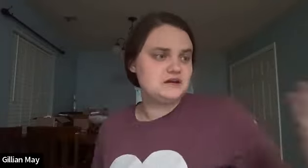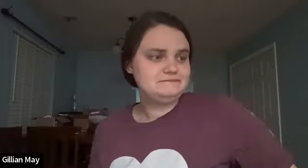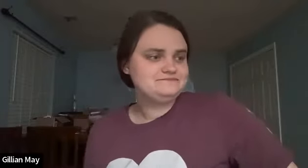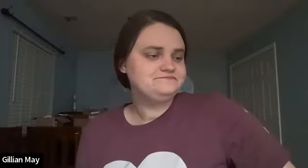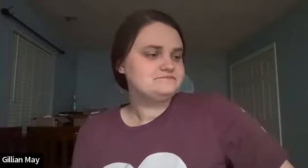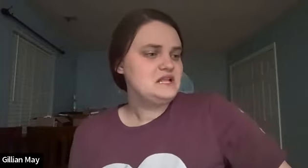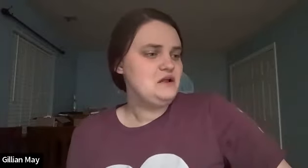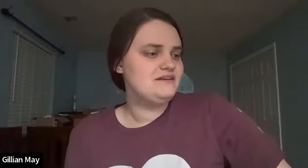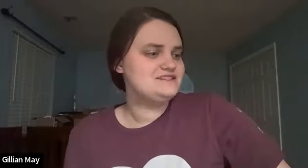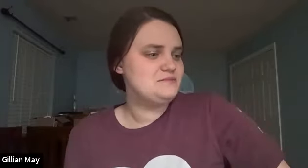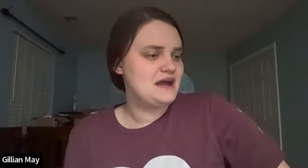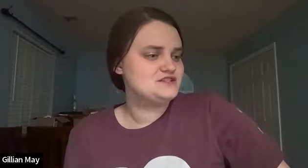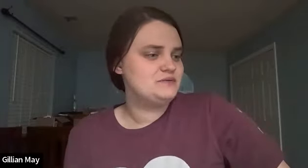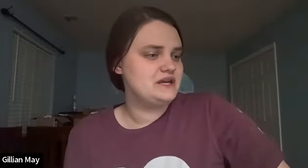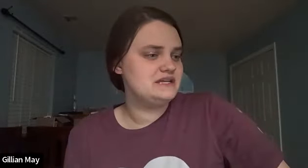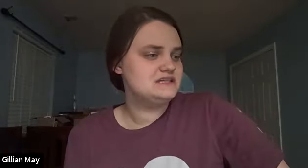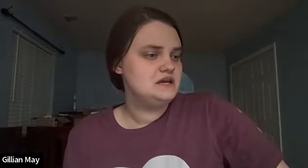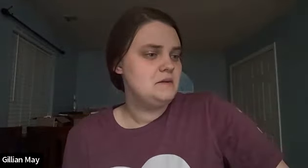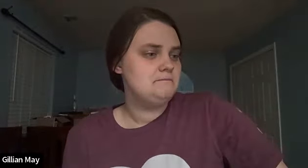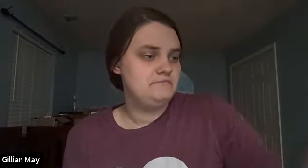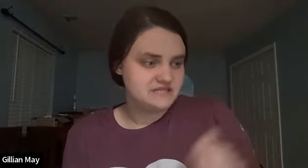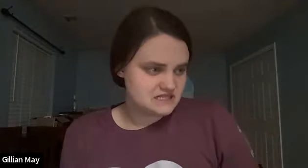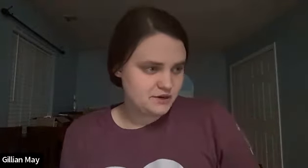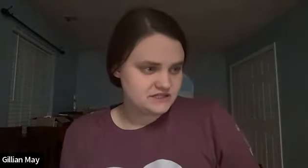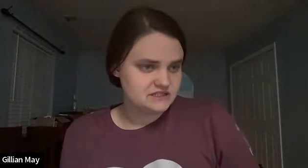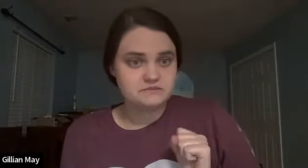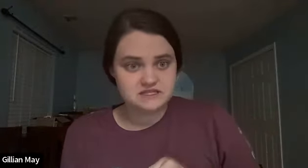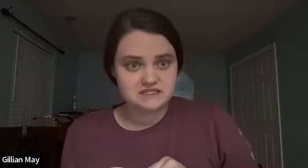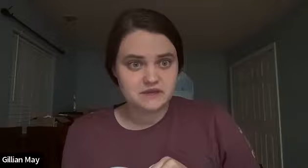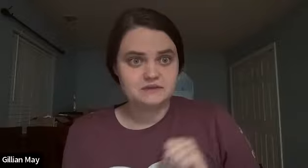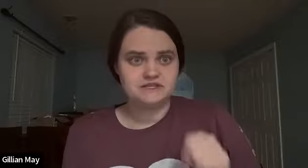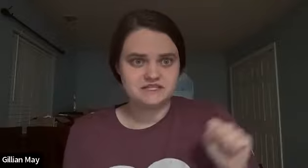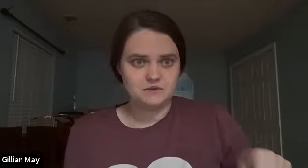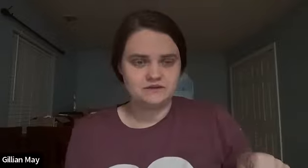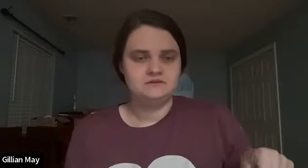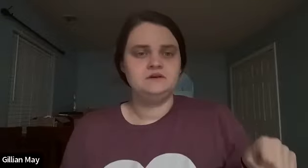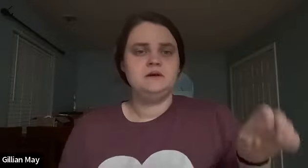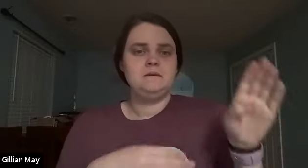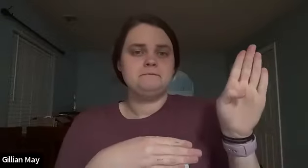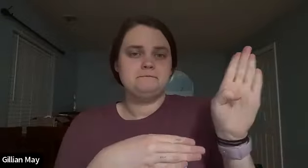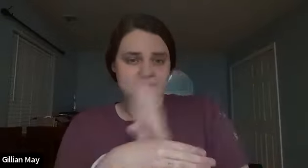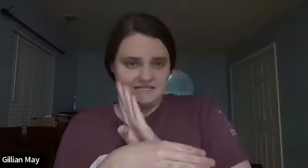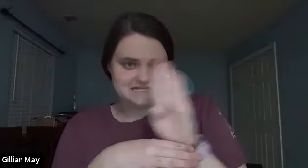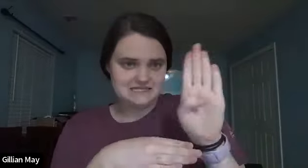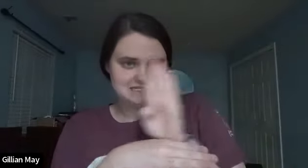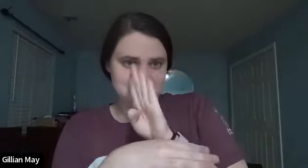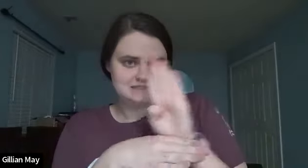All right, let's go back. So we went business person, so businessman, businesswoman, business